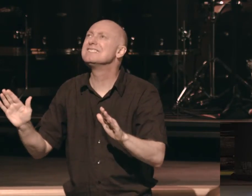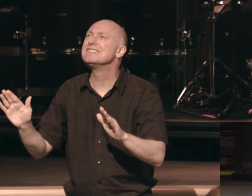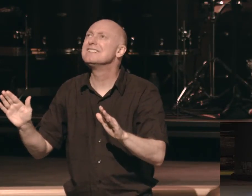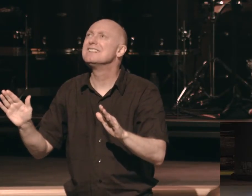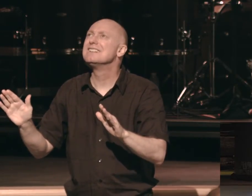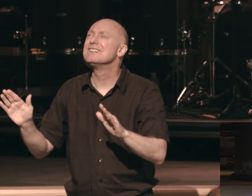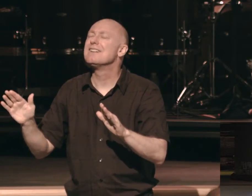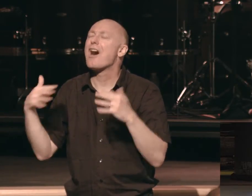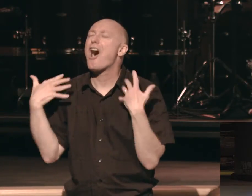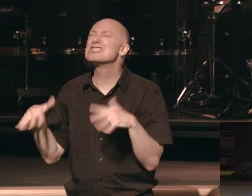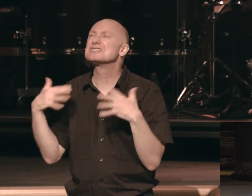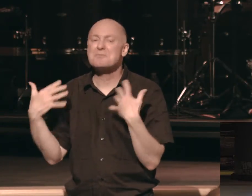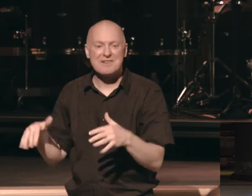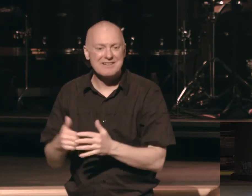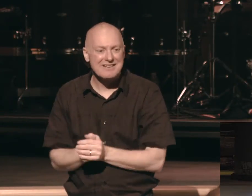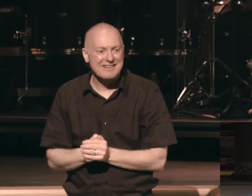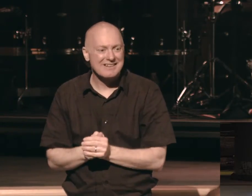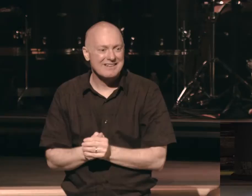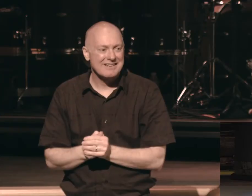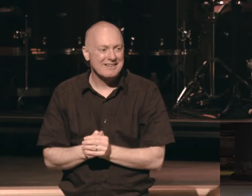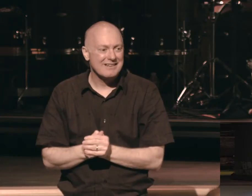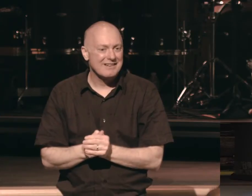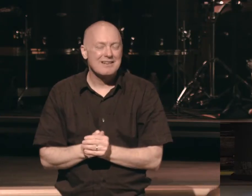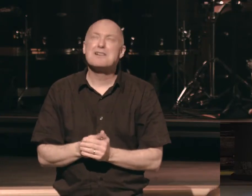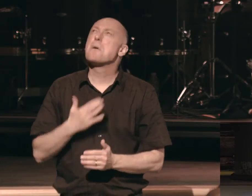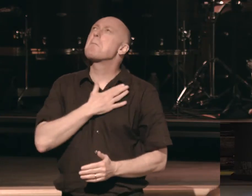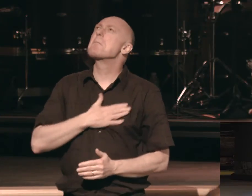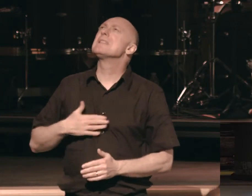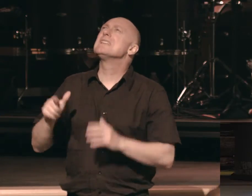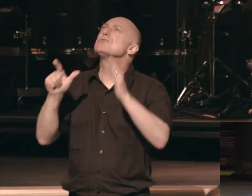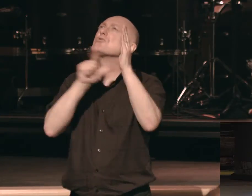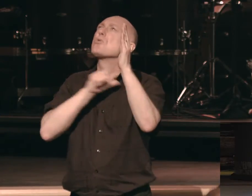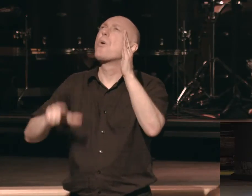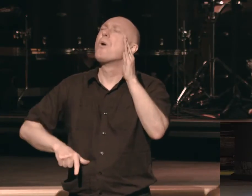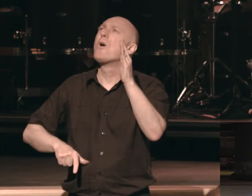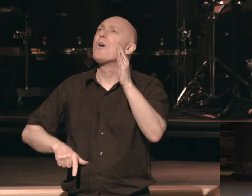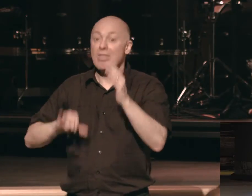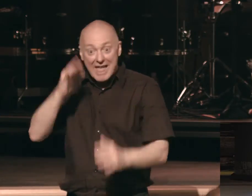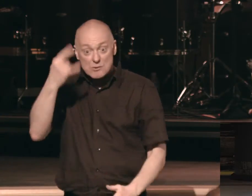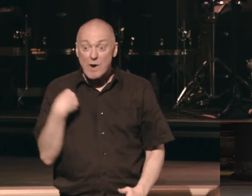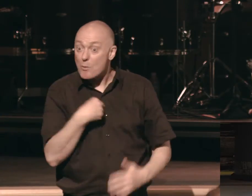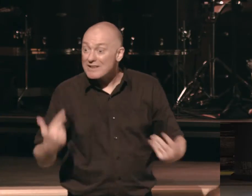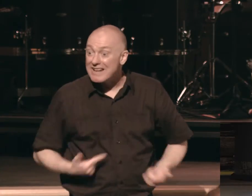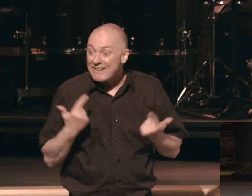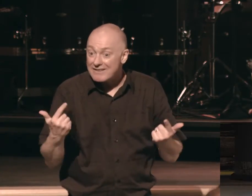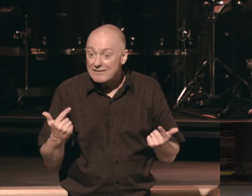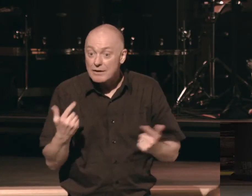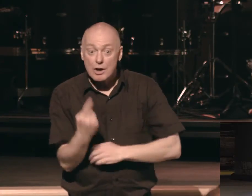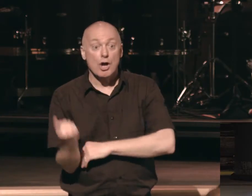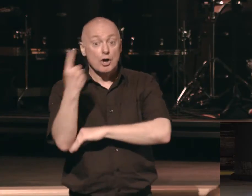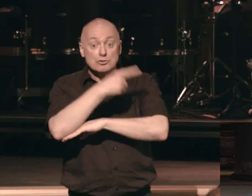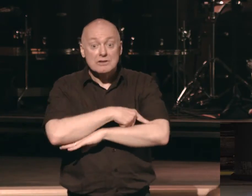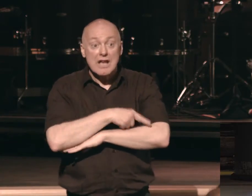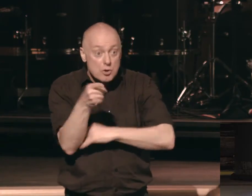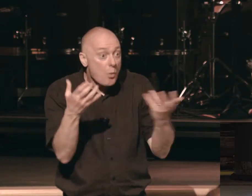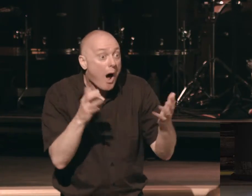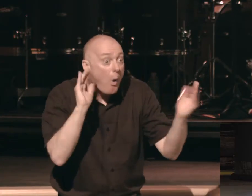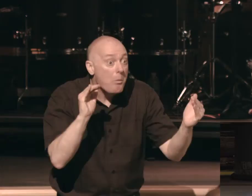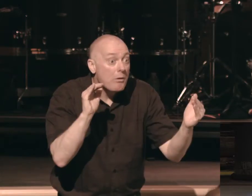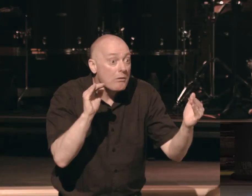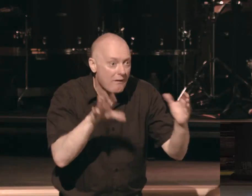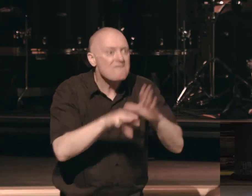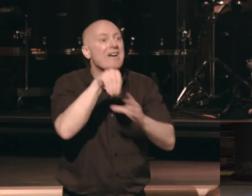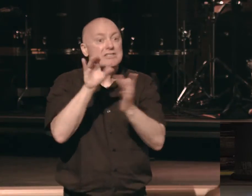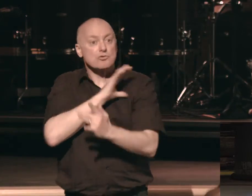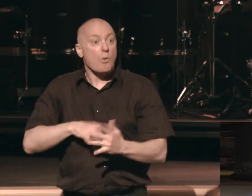Awesome. Please, Lord. That's why we live. Today you're looking for hope, it's Jesus Christ. You're looking for peace,